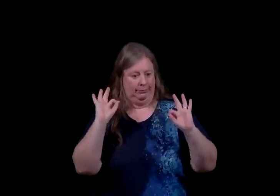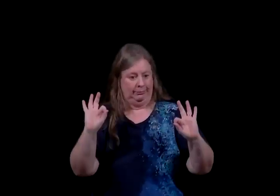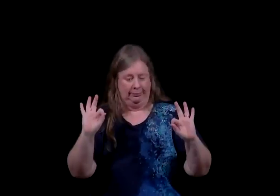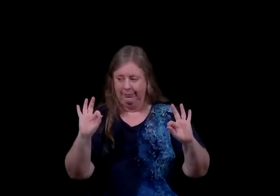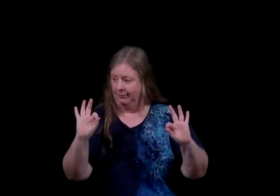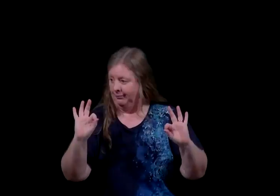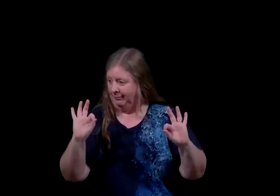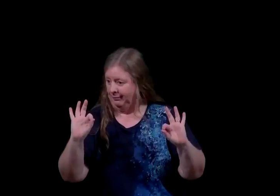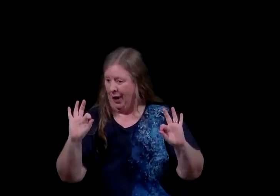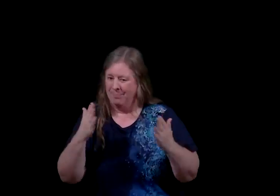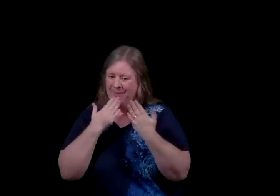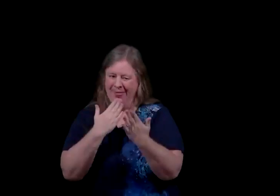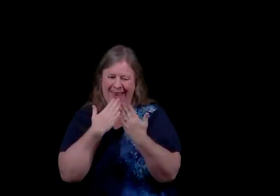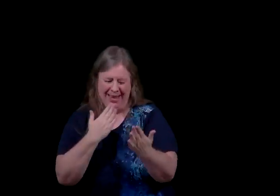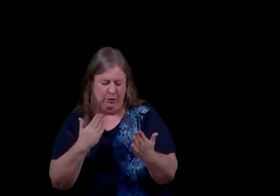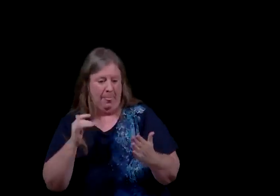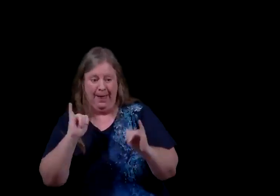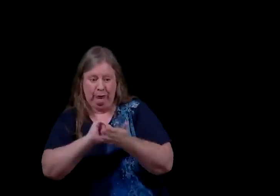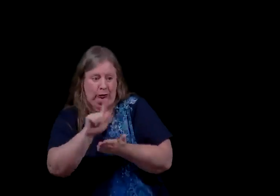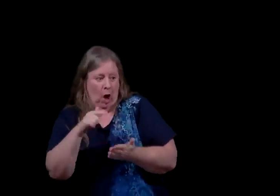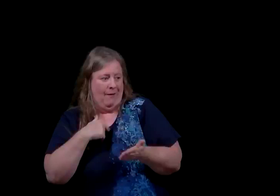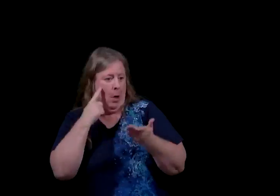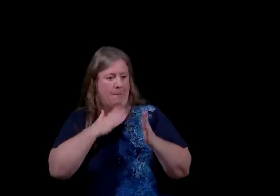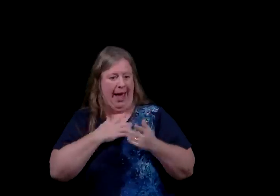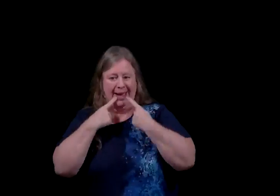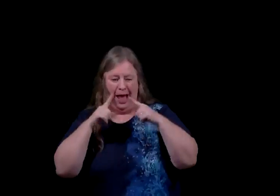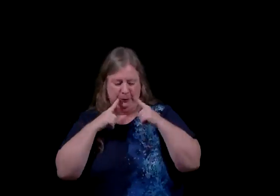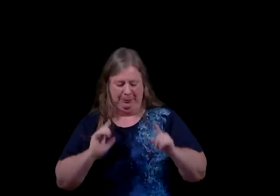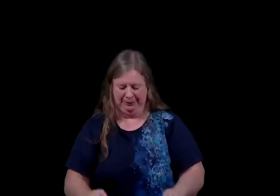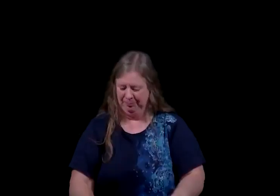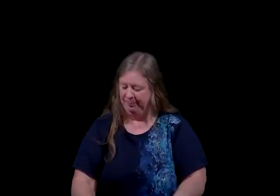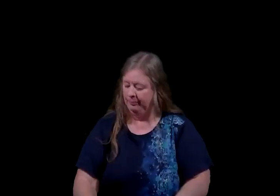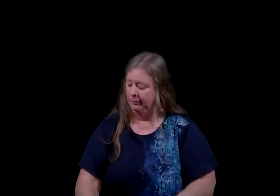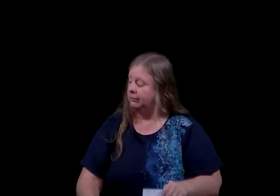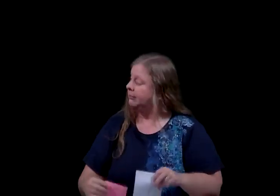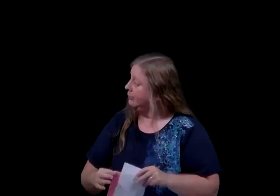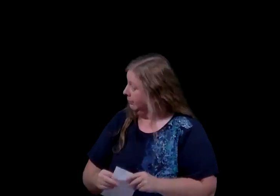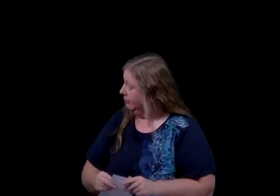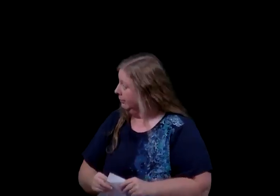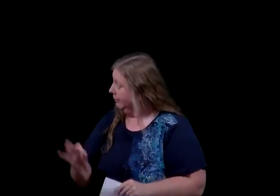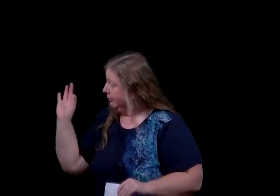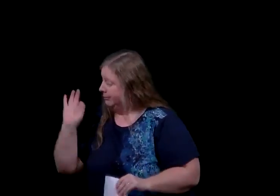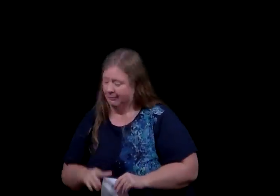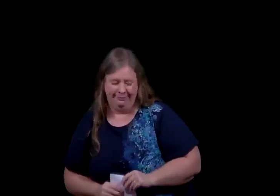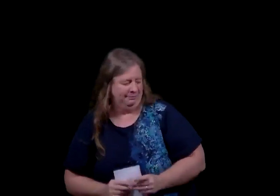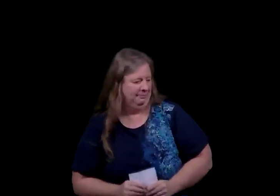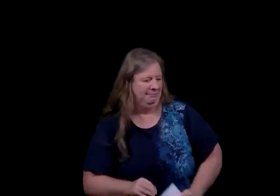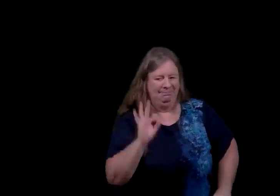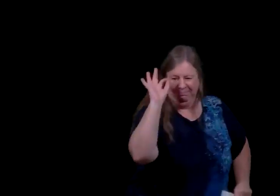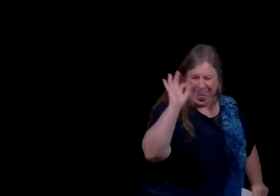everyone. So thank you so much. That's all my announcements. Thank you.